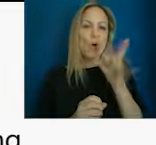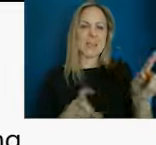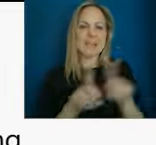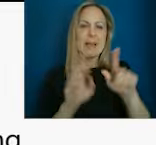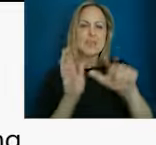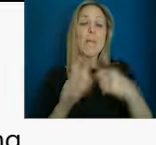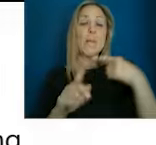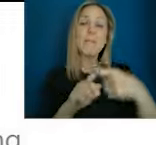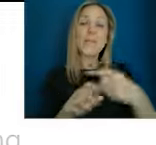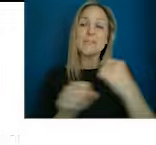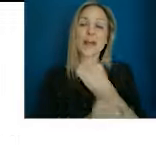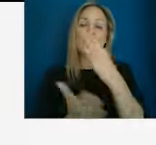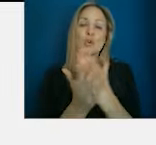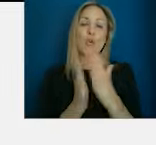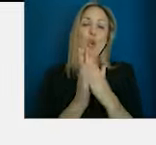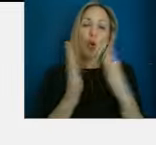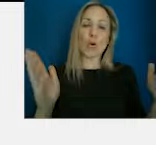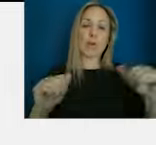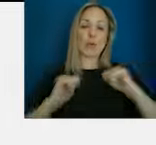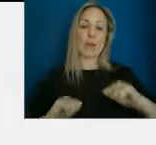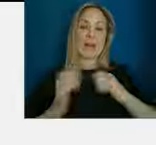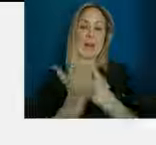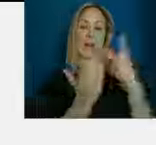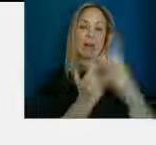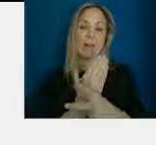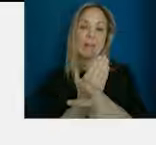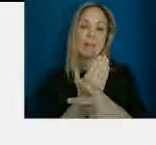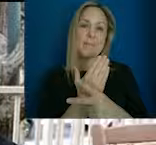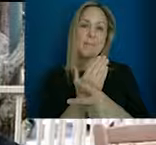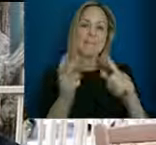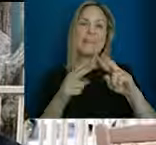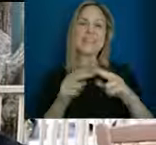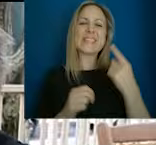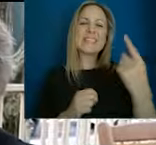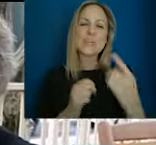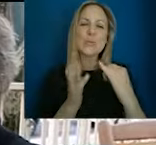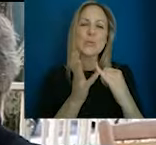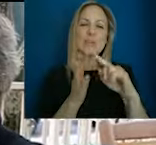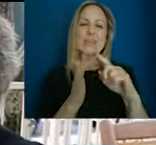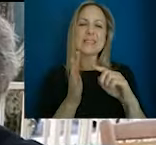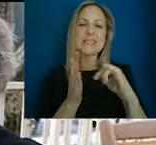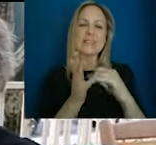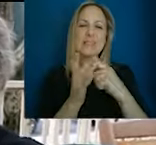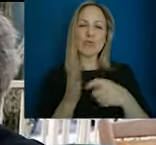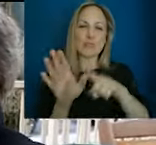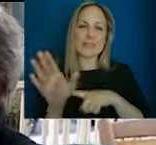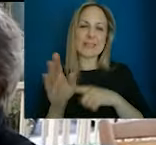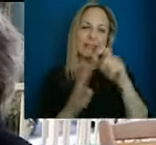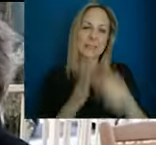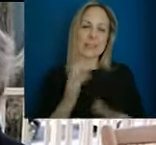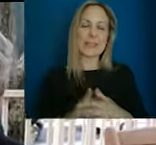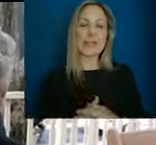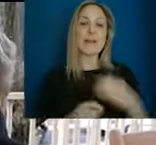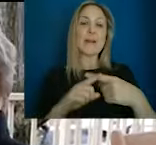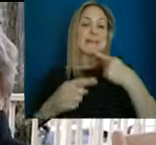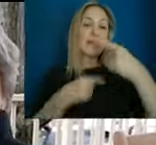with a single sensory disability. Explain new terms as you go. There are a number of signs required for teaching